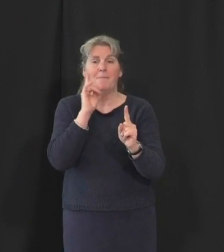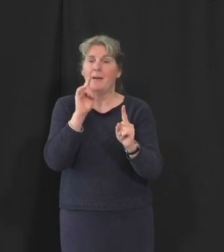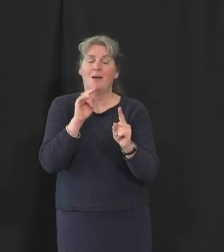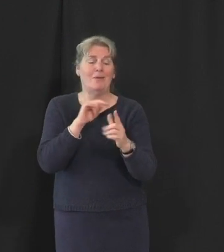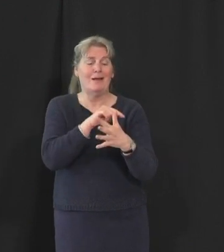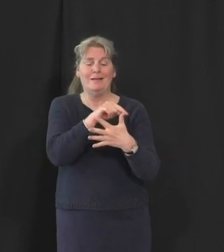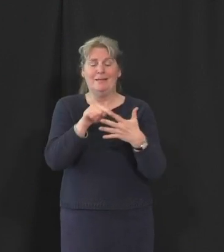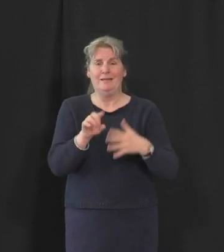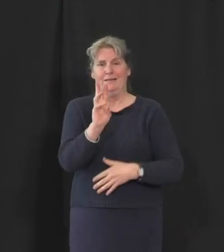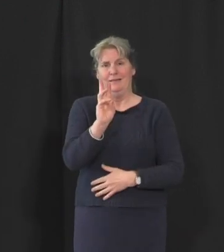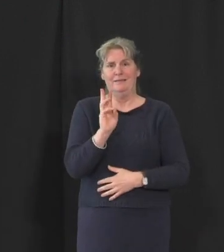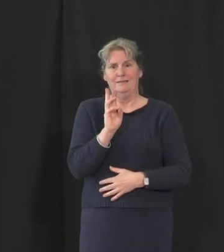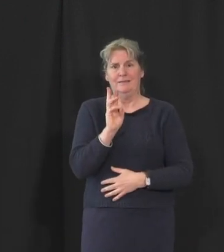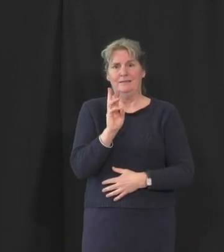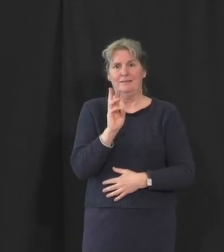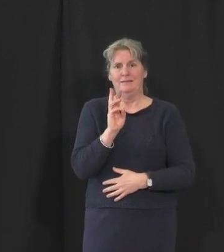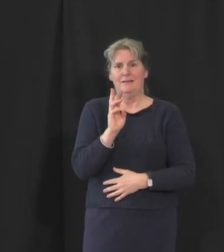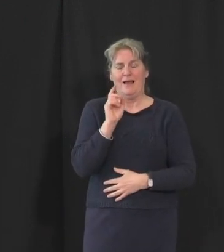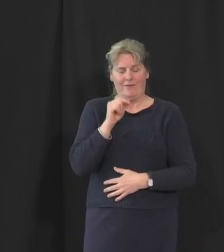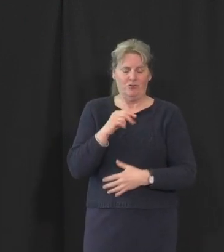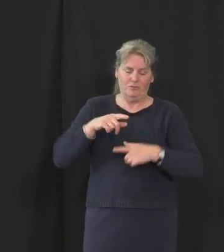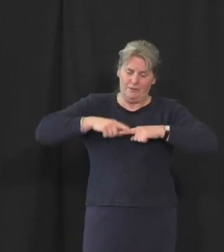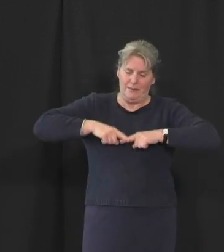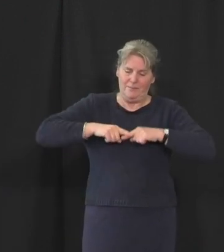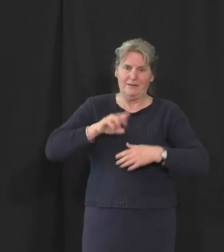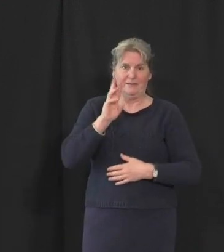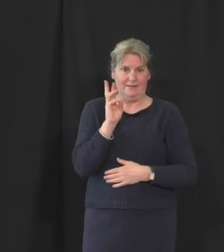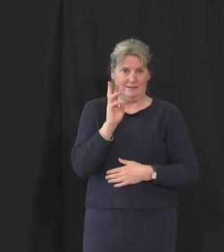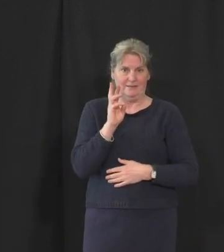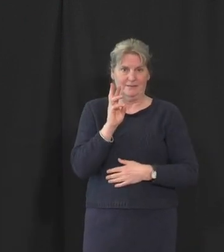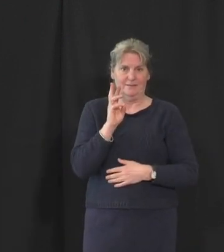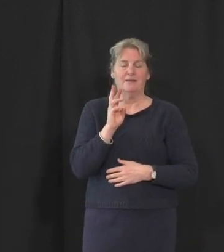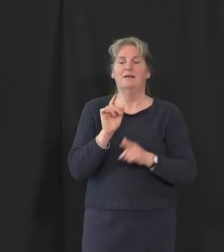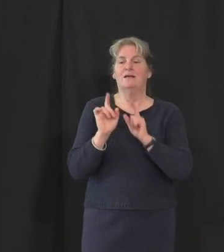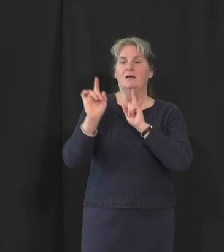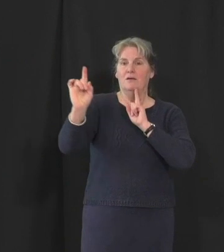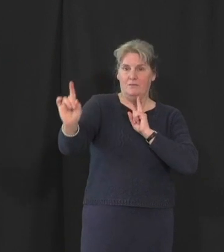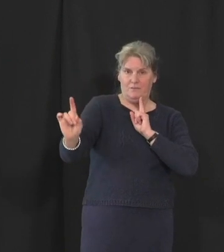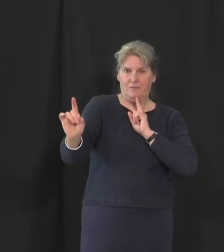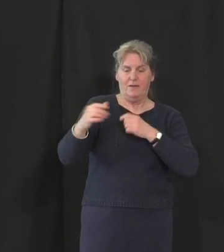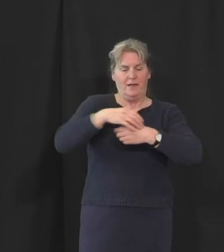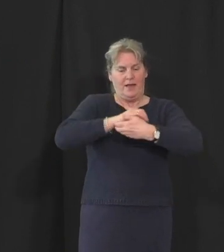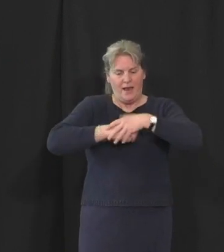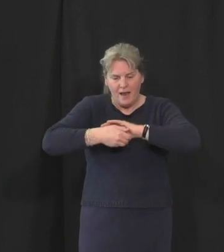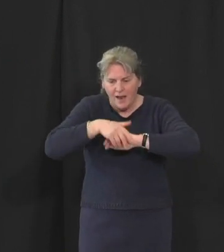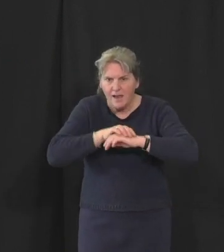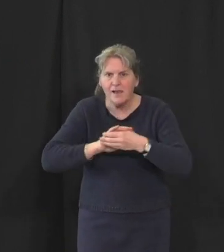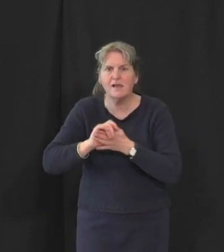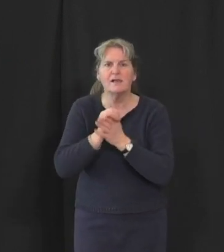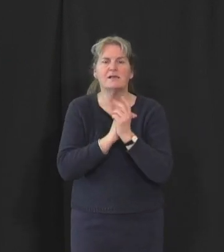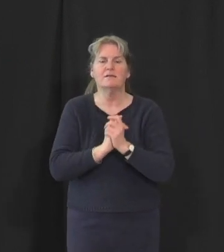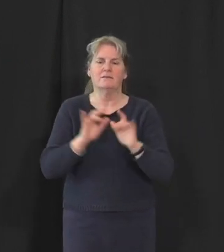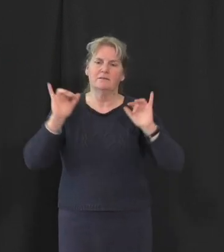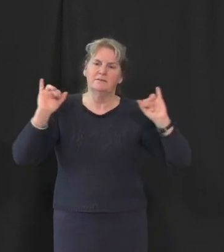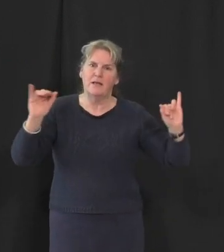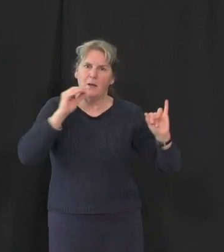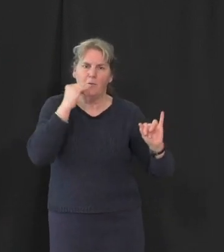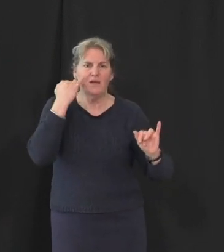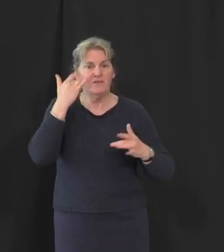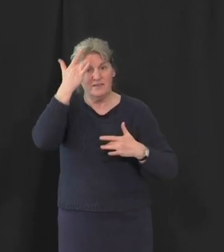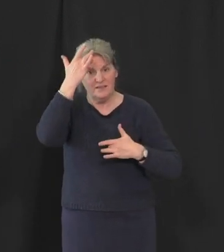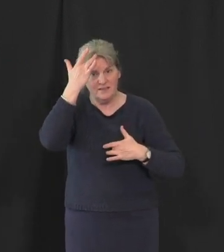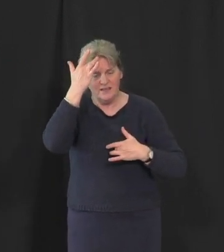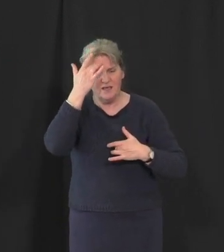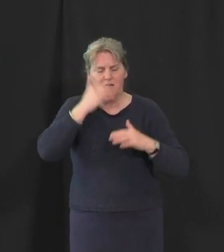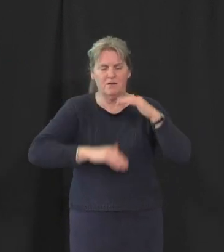6 principles of staying safe: physical distancing, regular hand washing, staying home when sick,